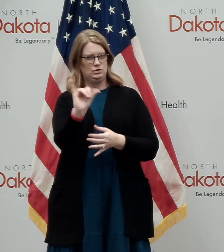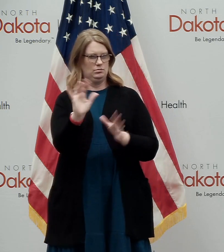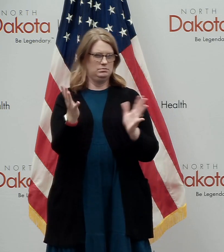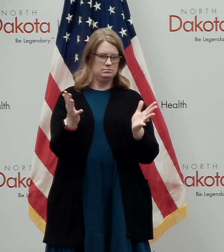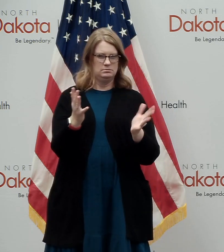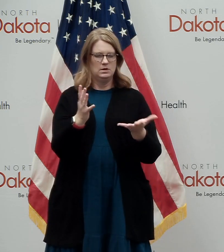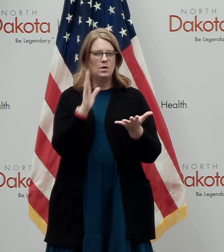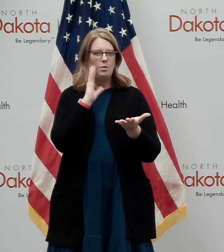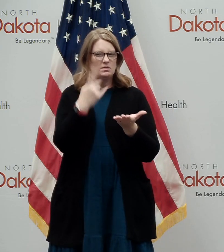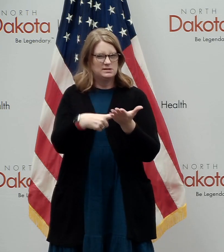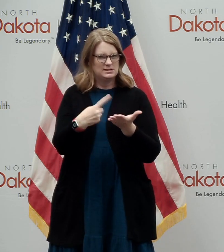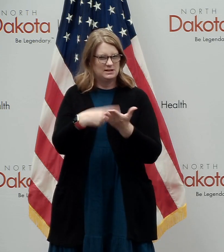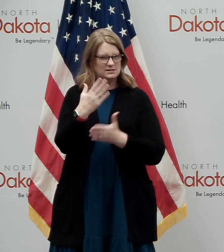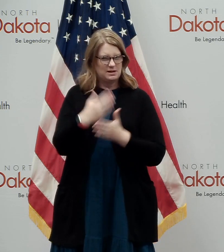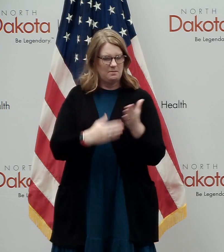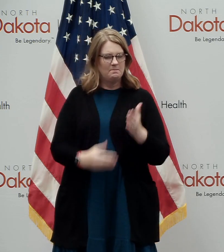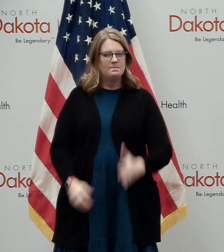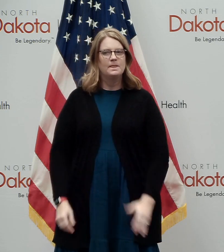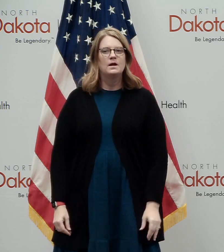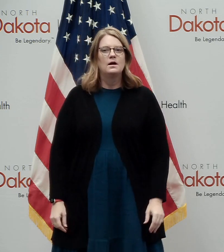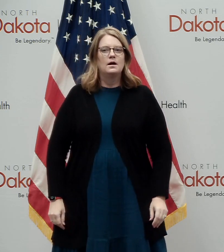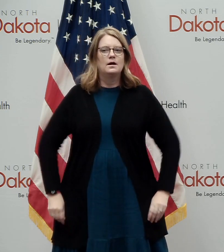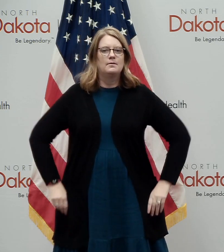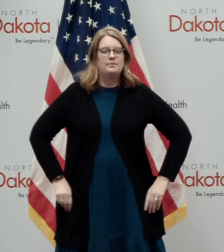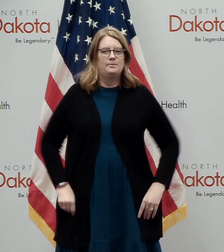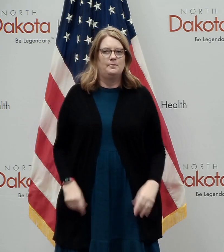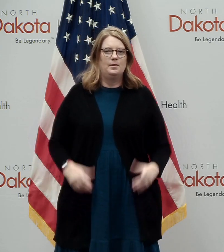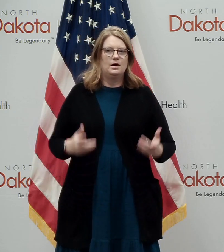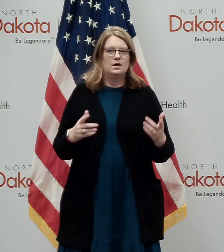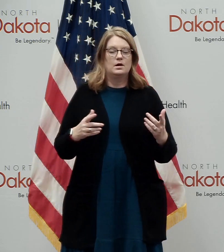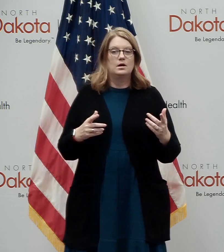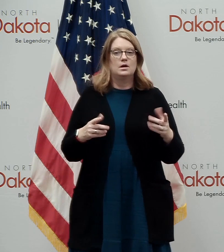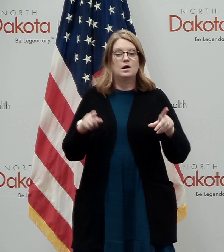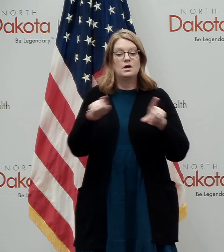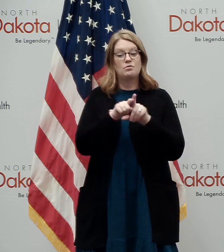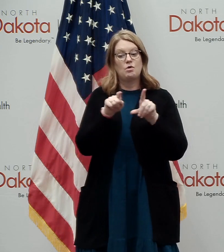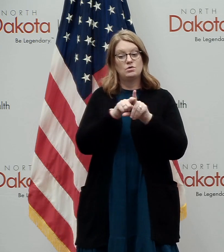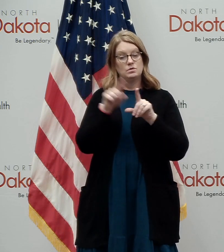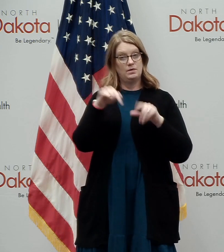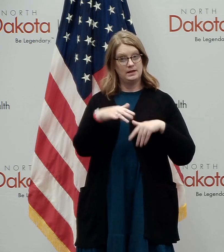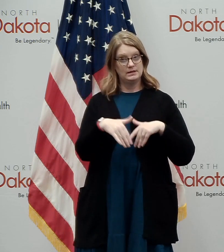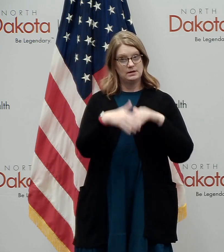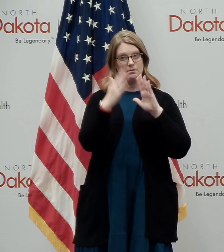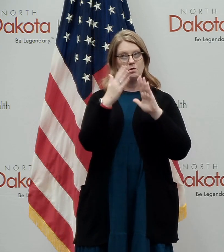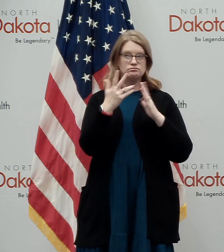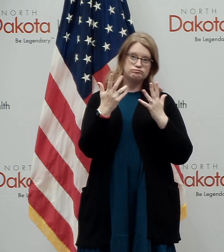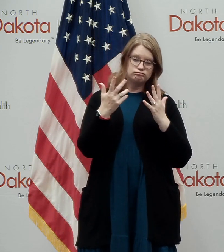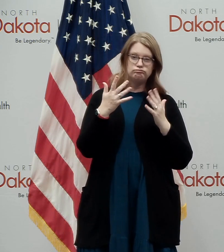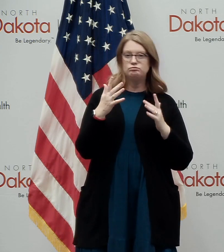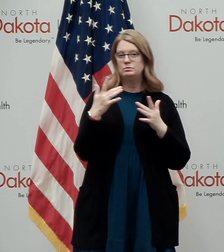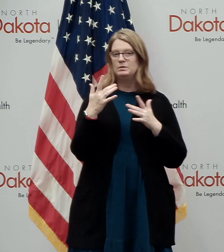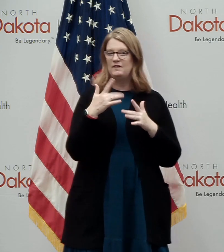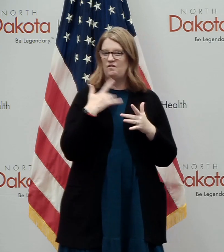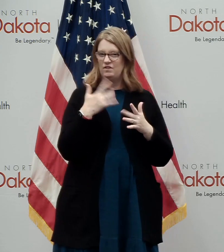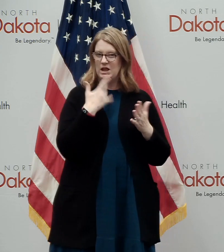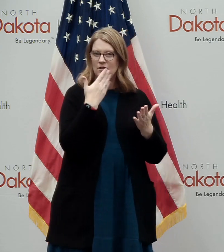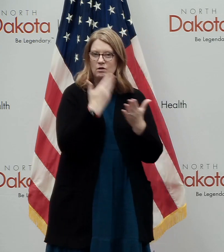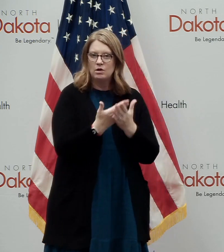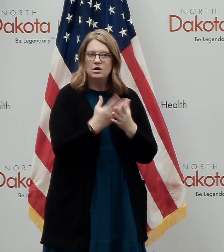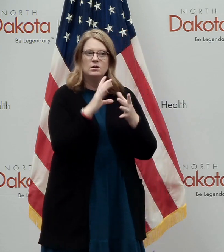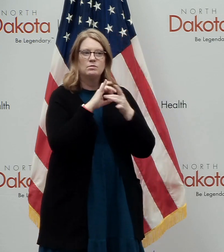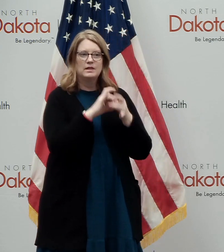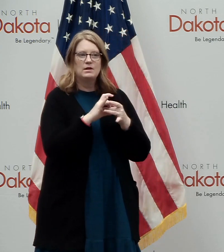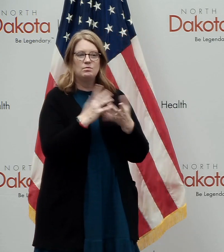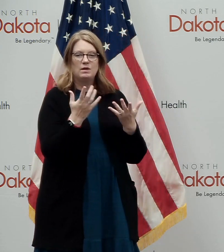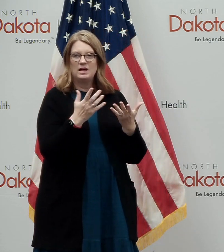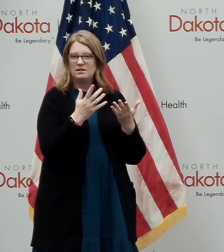address some of that today. And again, with this approach, well, we still feel good about where we are in terms of low